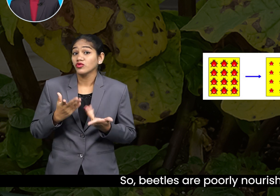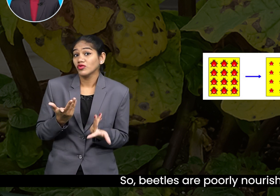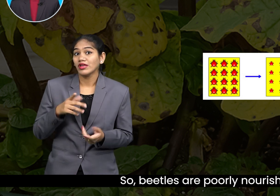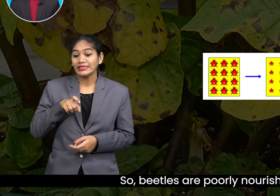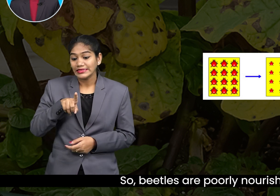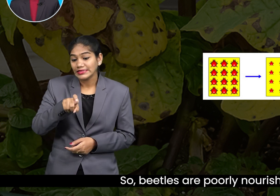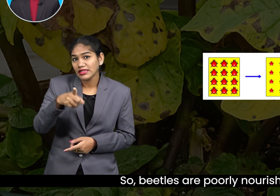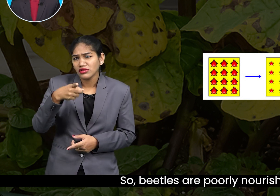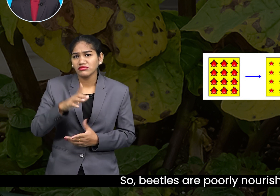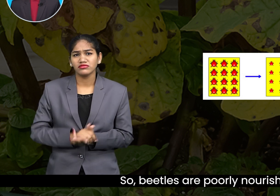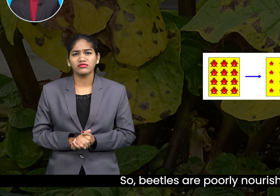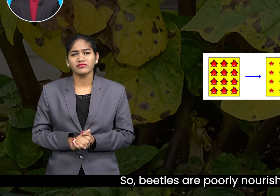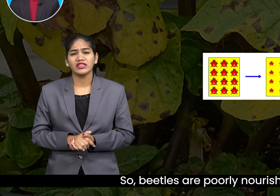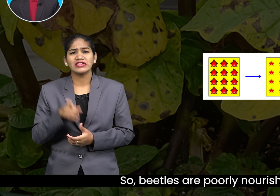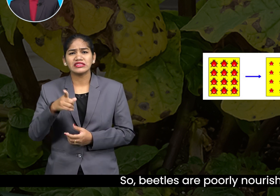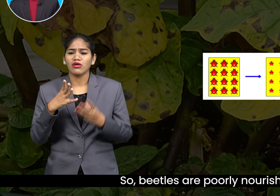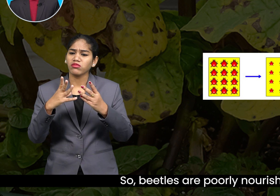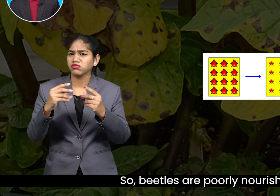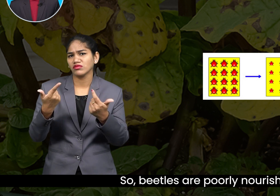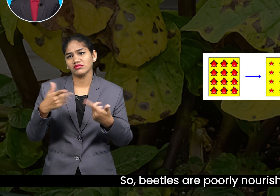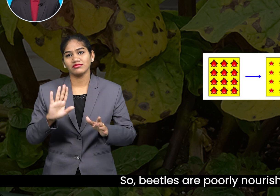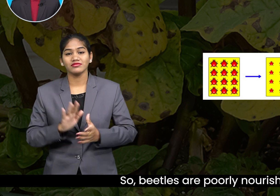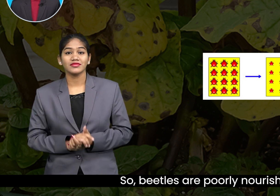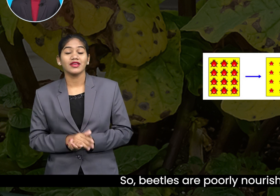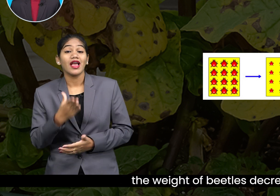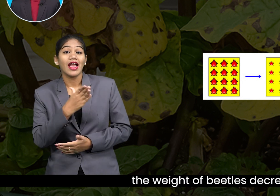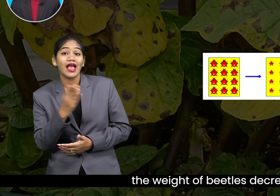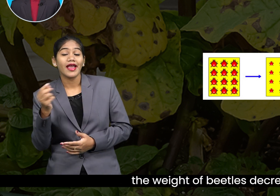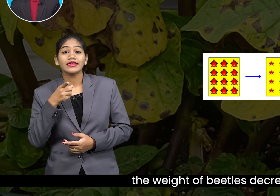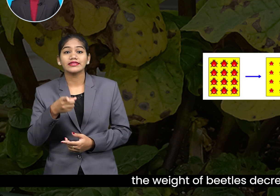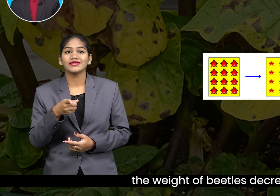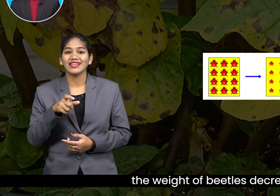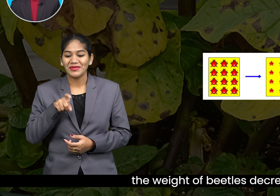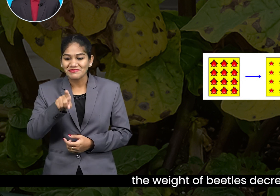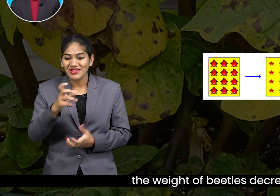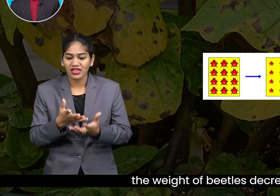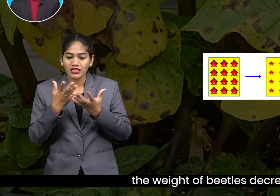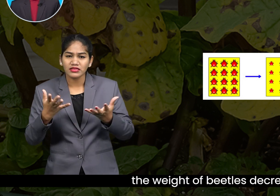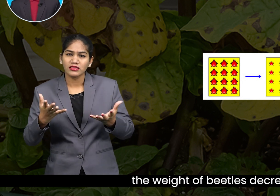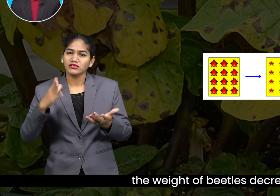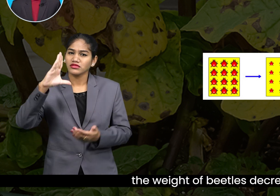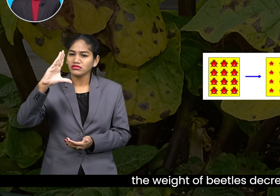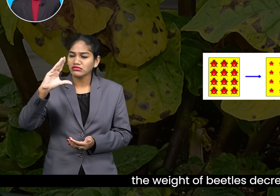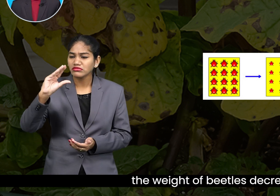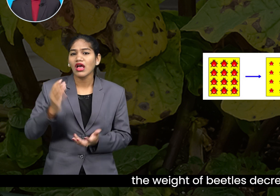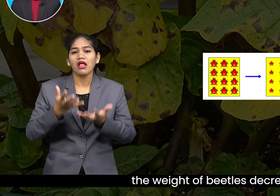So, beetles are poorly nourished and the weight of beetles